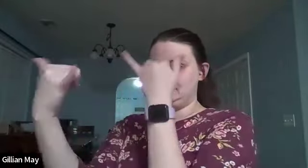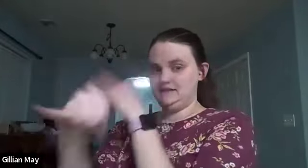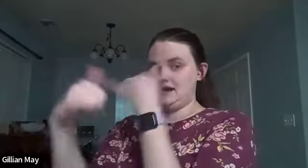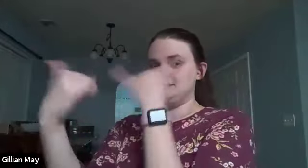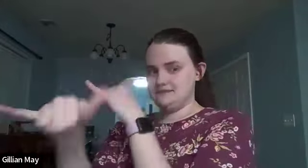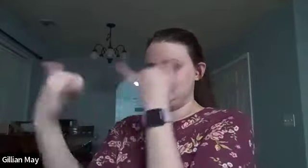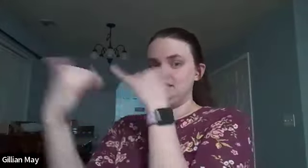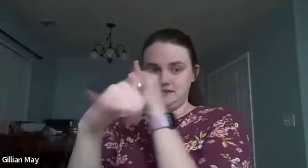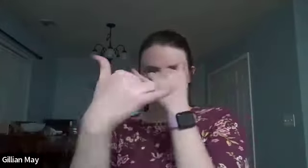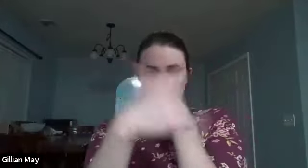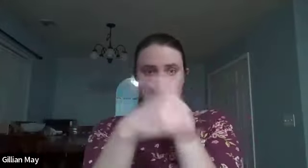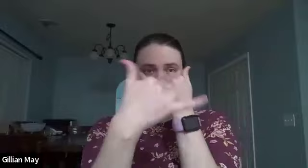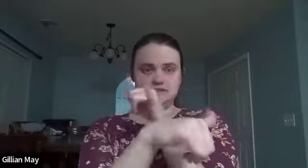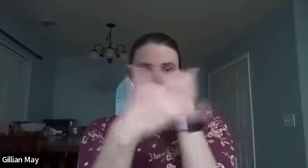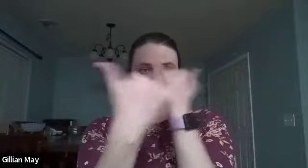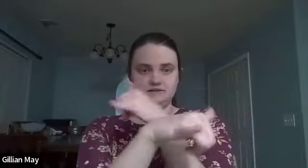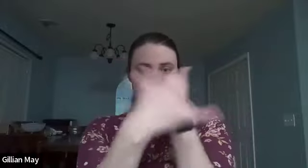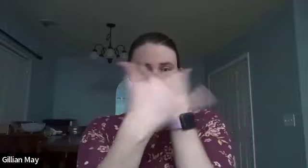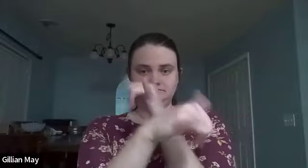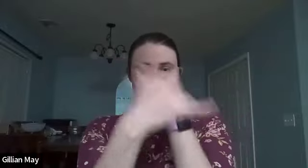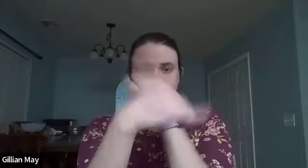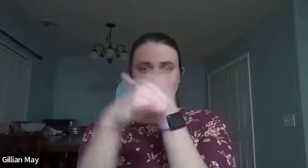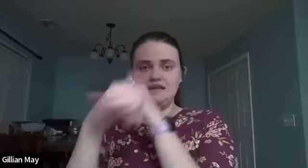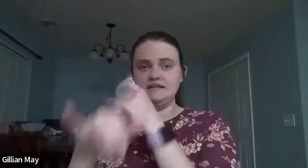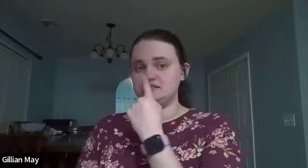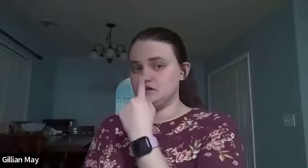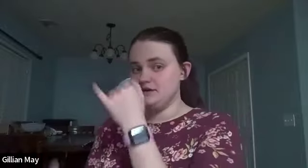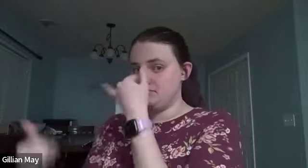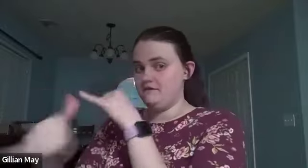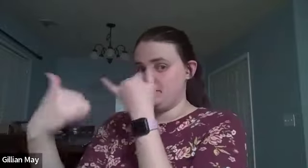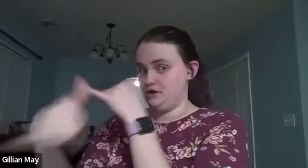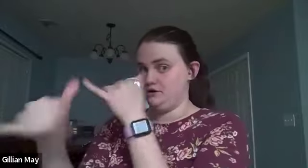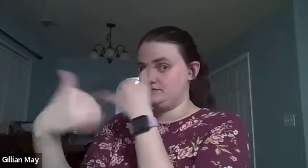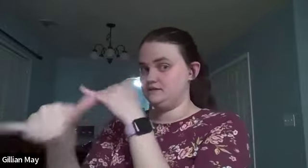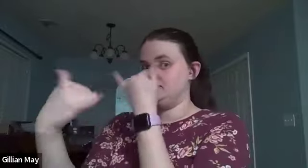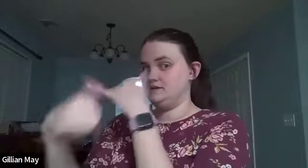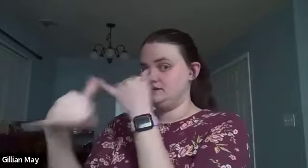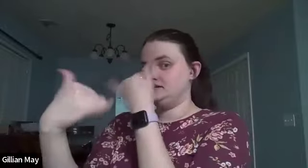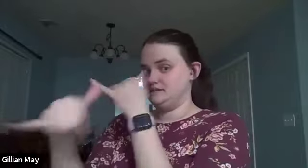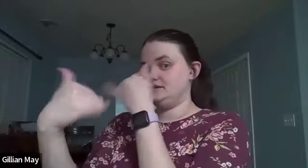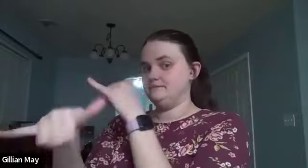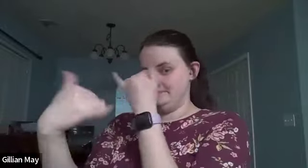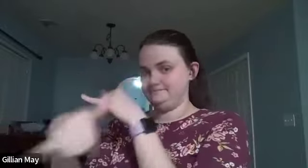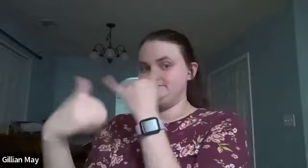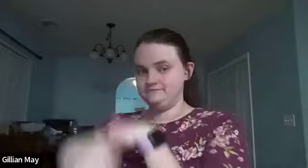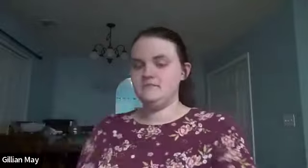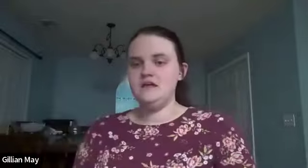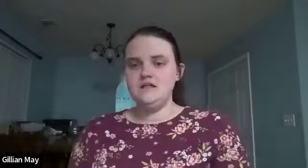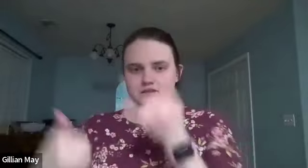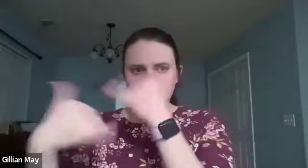Yeah, silly, silly. And it's still going to be right in front of your nose. Silly. This one's,